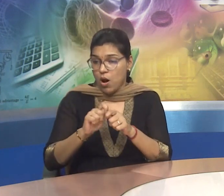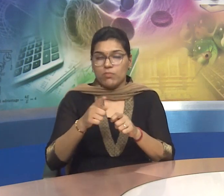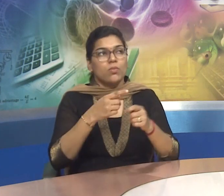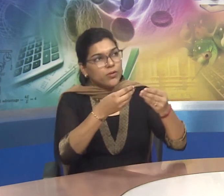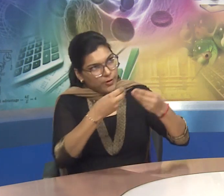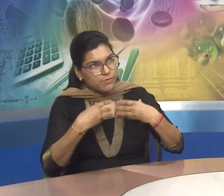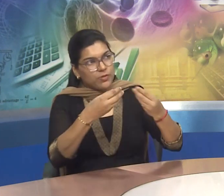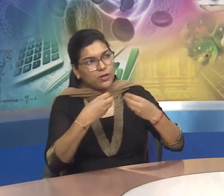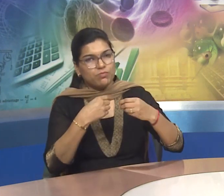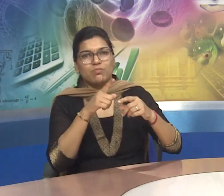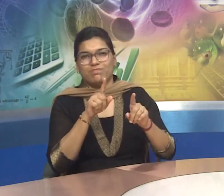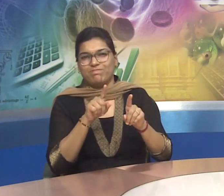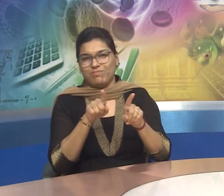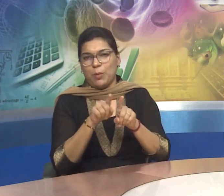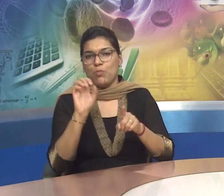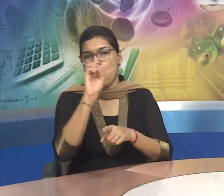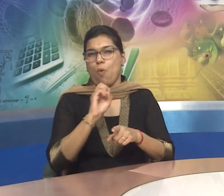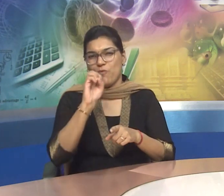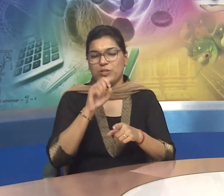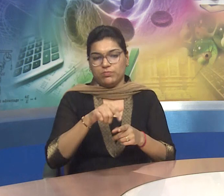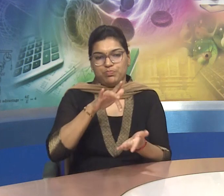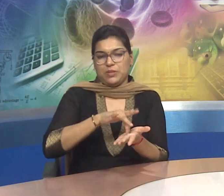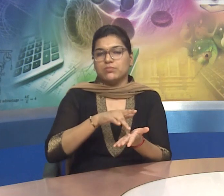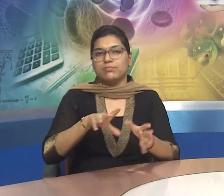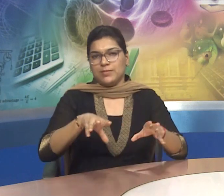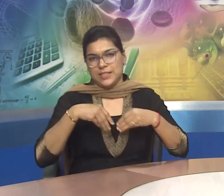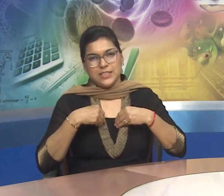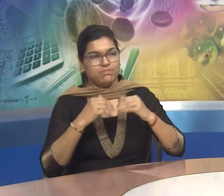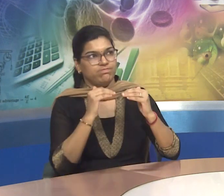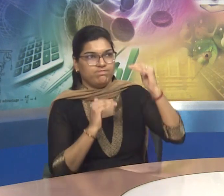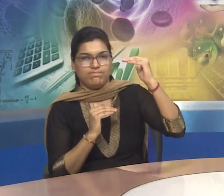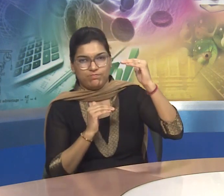and all are equal before law.